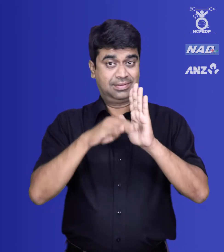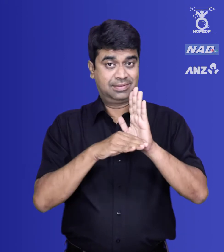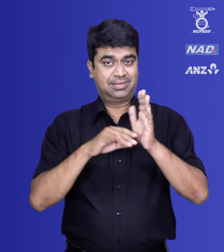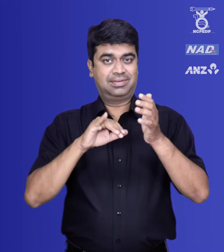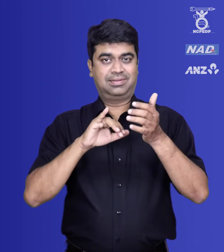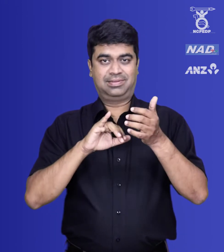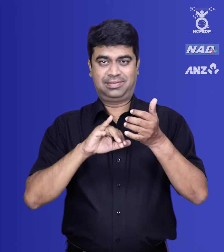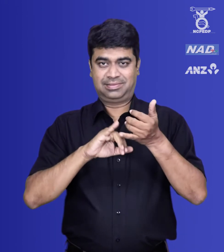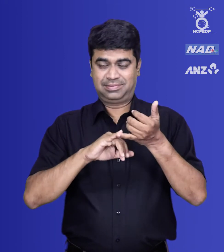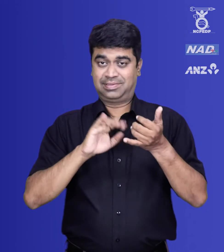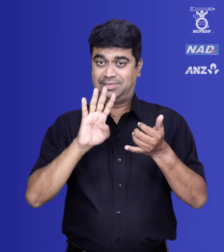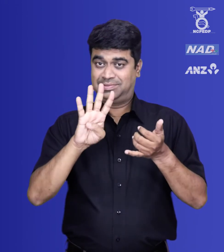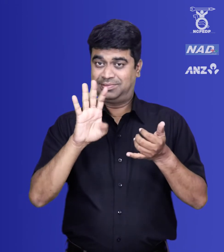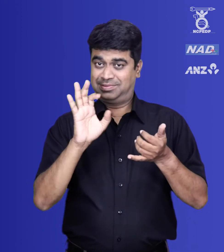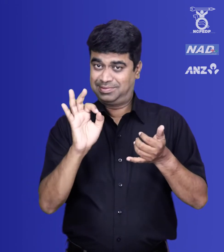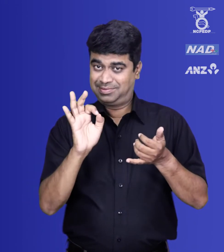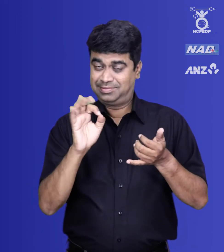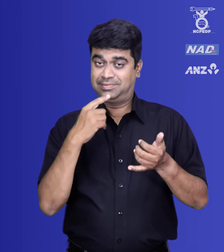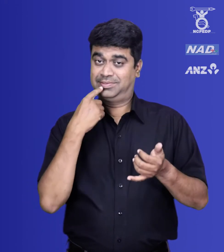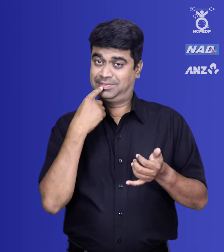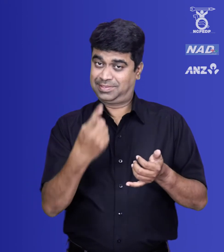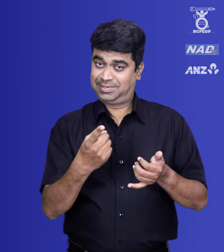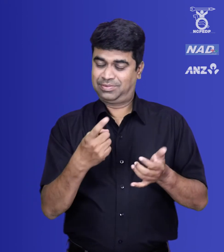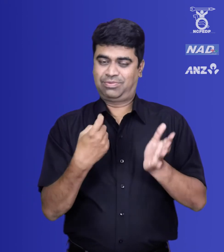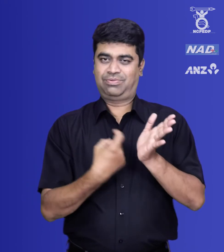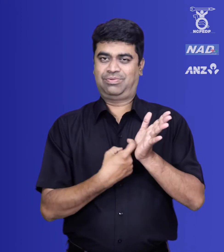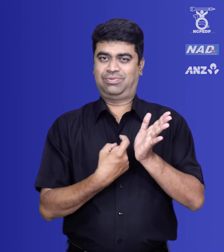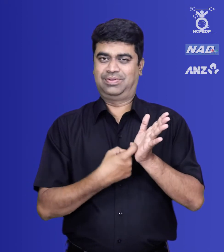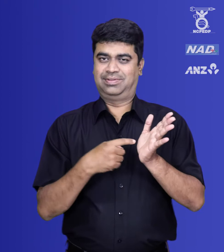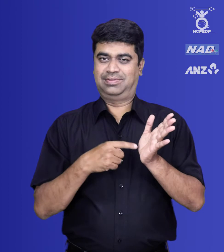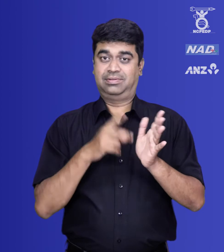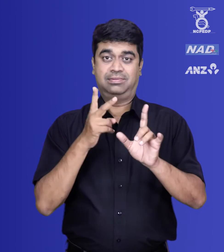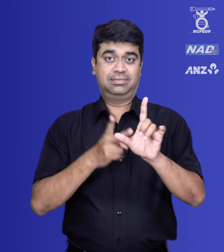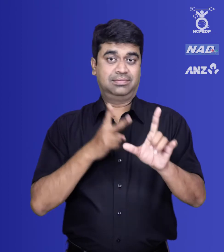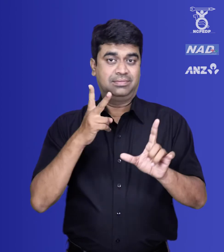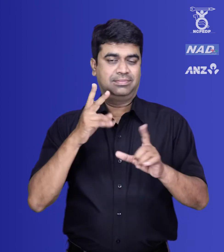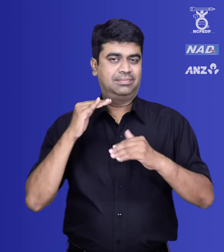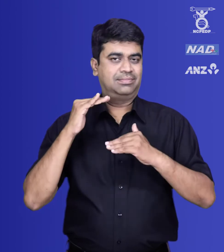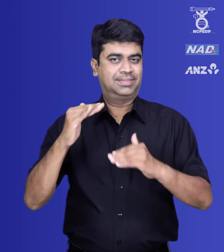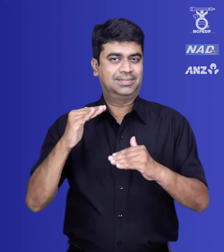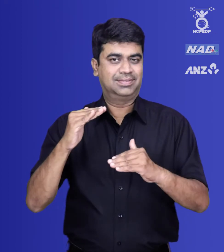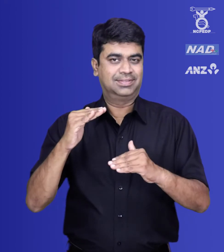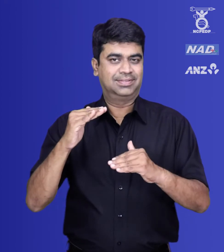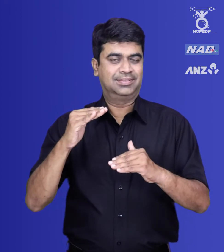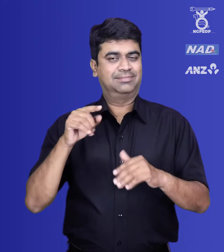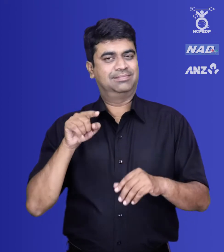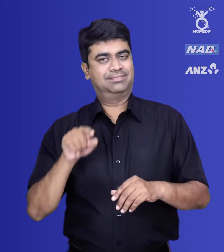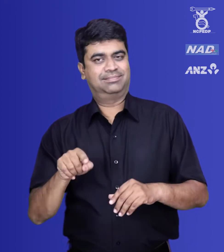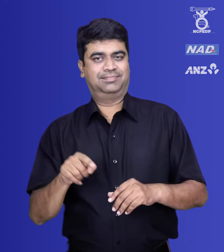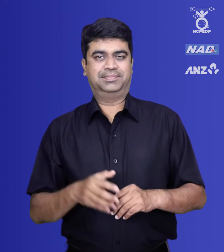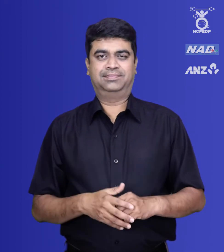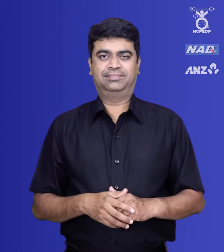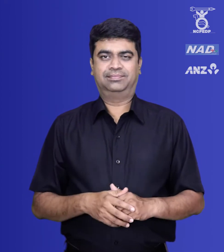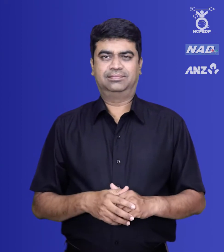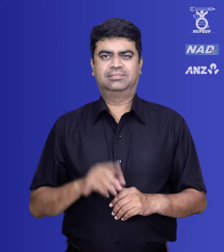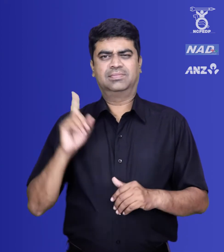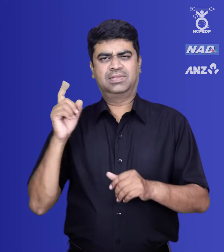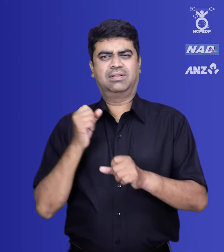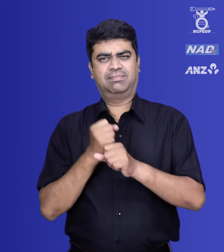such rules, provided that the central government in consultation with the Chief Commissioner may grant extension of time for providing